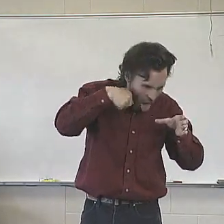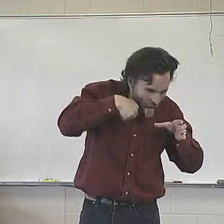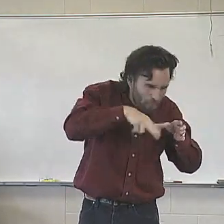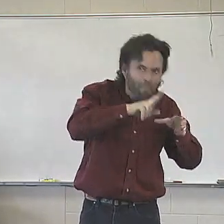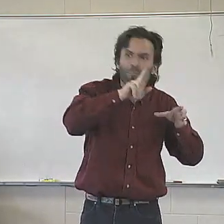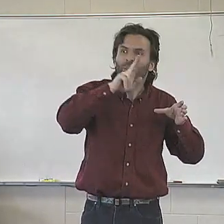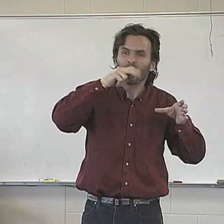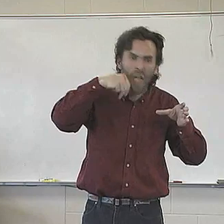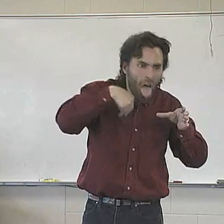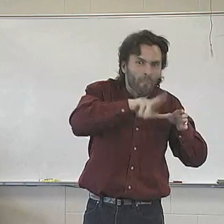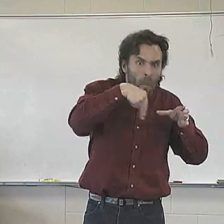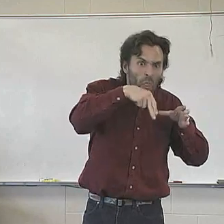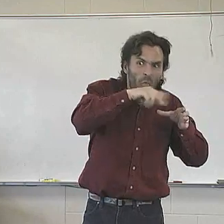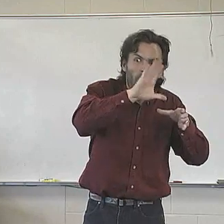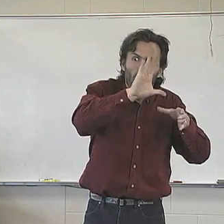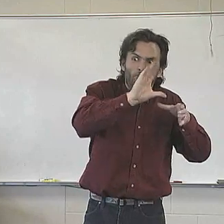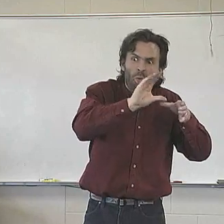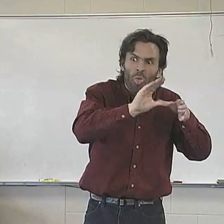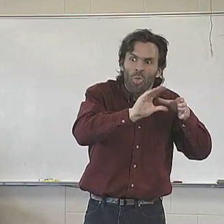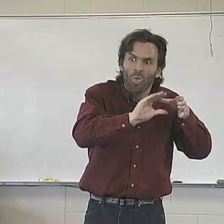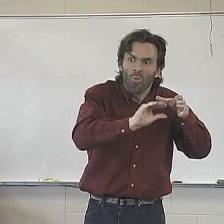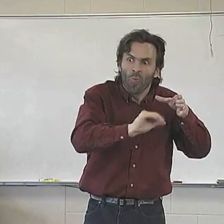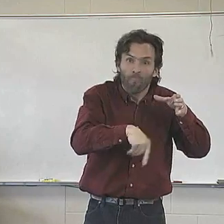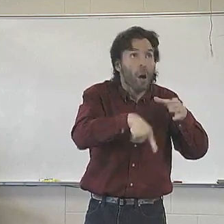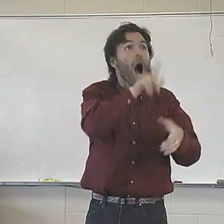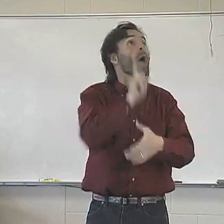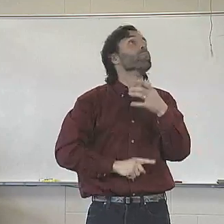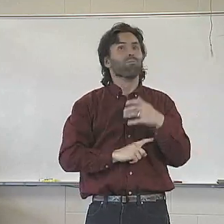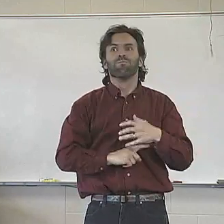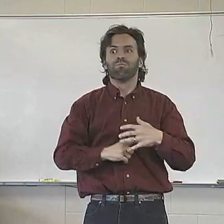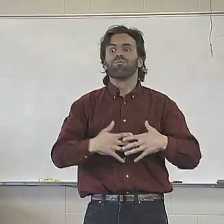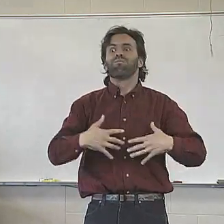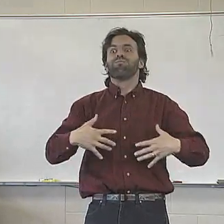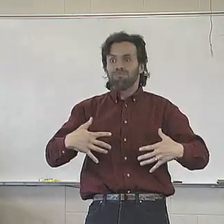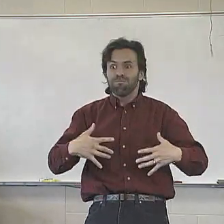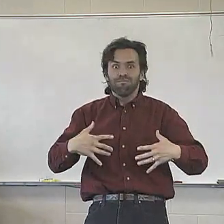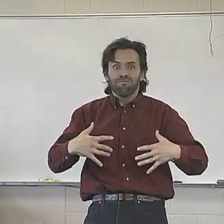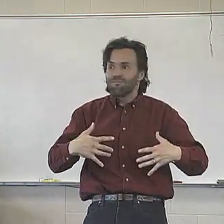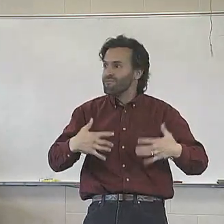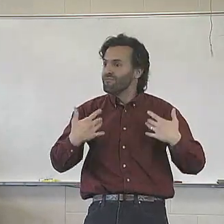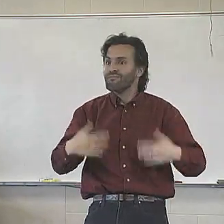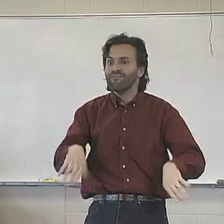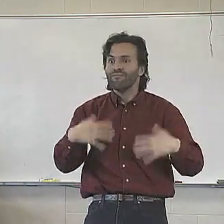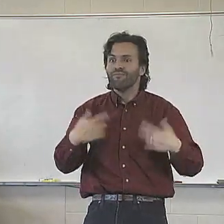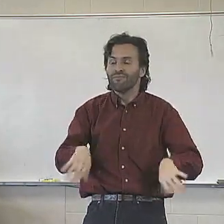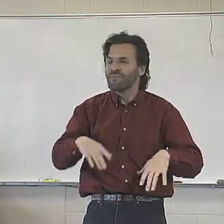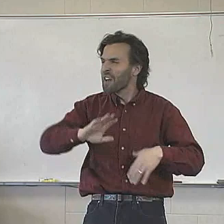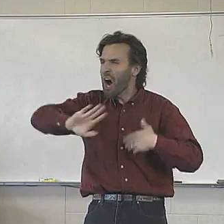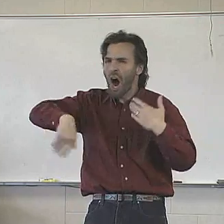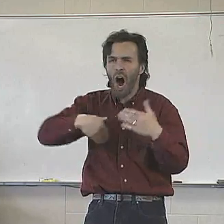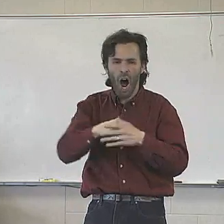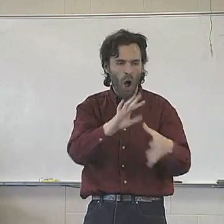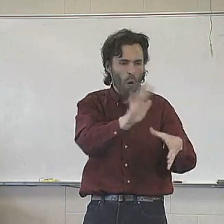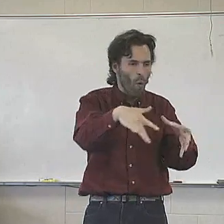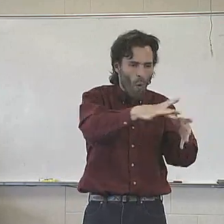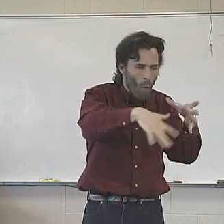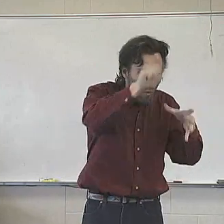another. And before he knew it, he had eaten up all the gruel, but he was